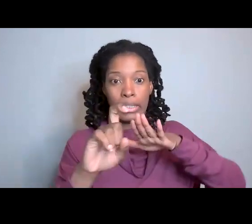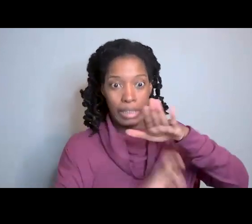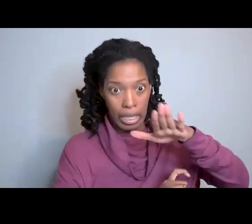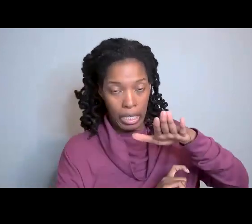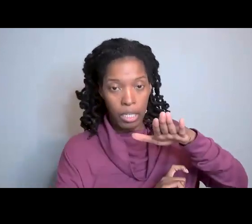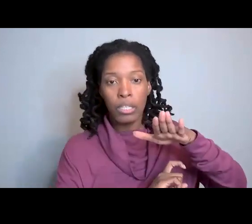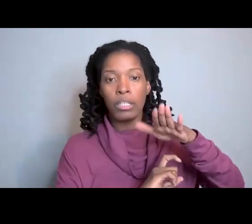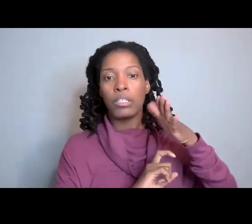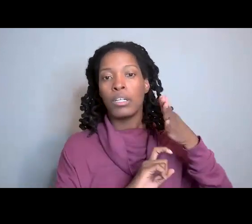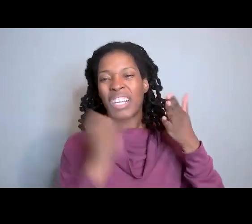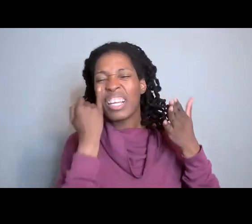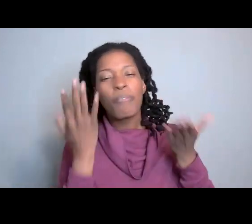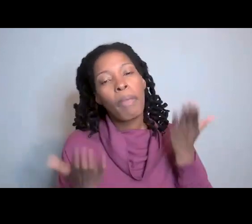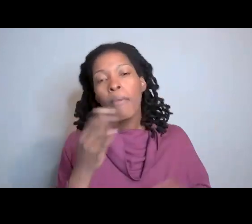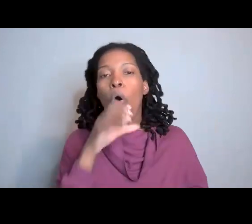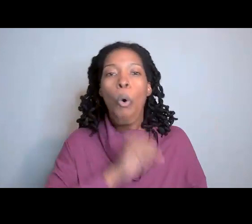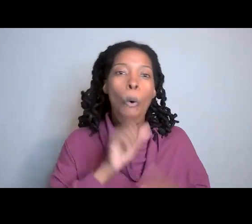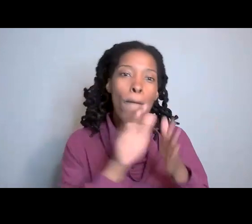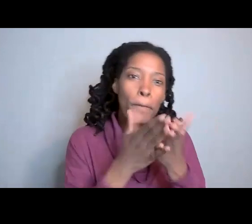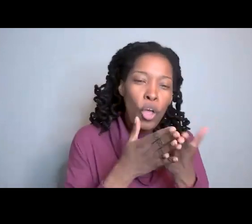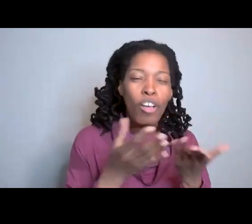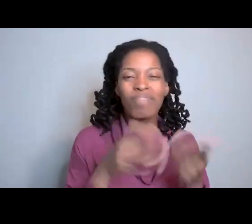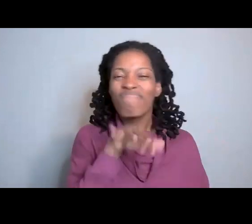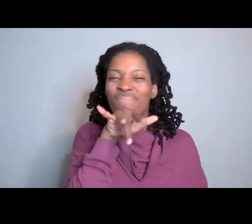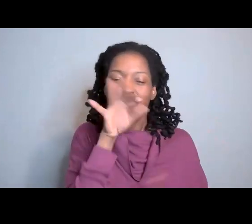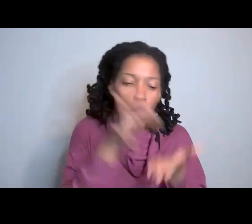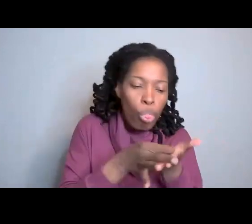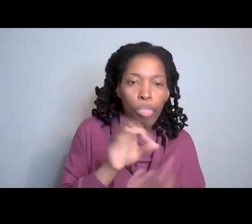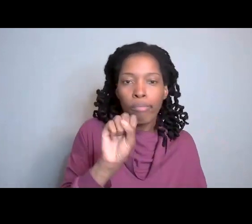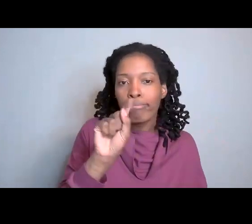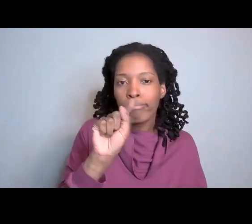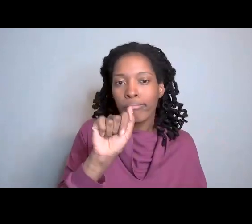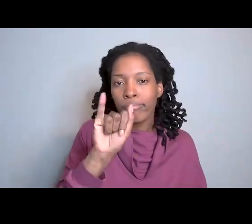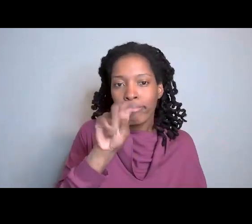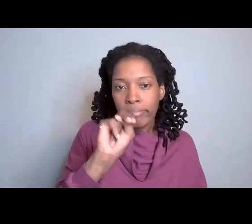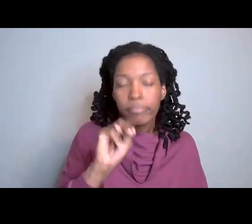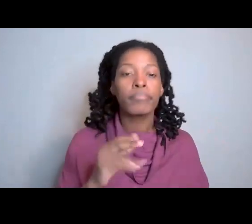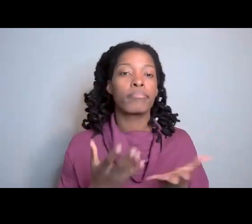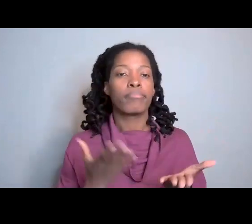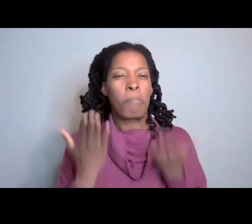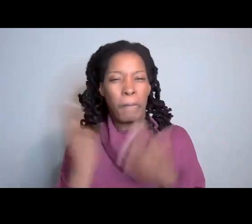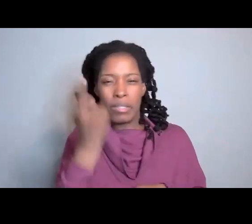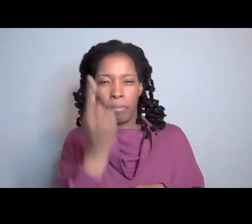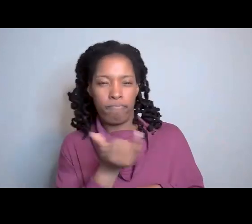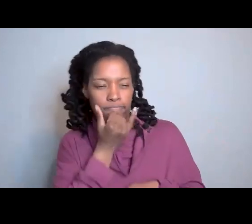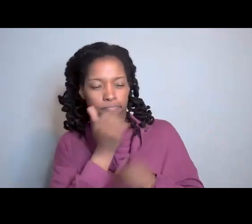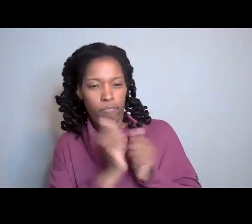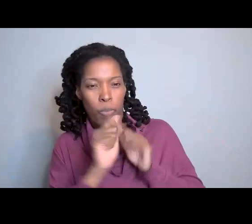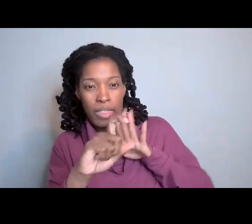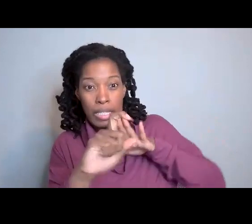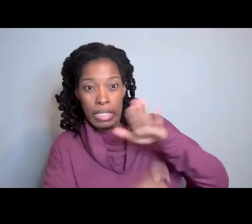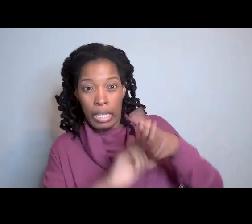old book and it has stains on it, or if there's something that is kind of wrong with the scan that you